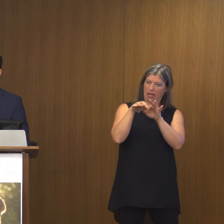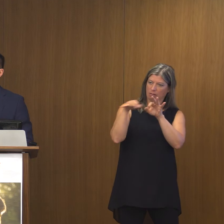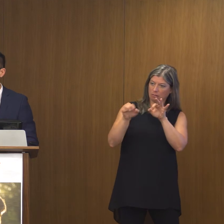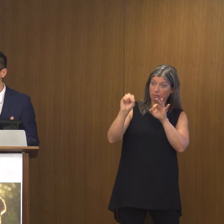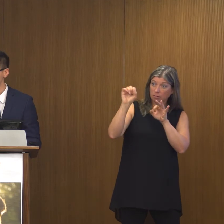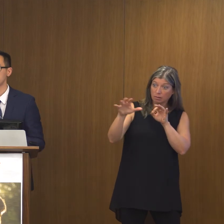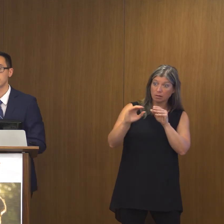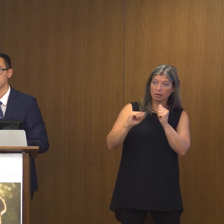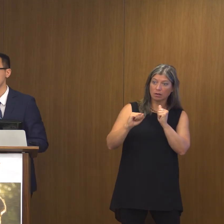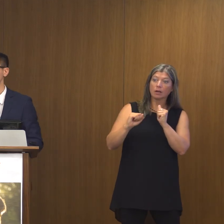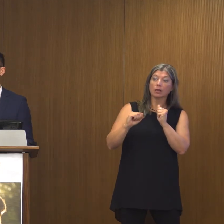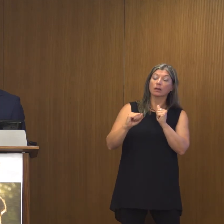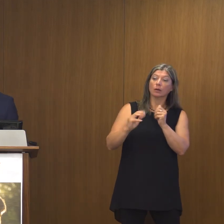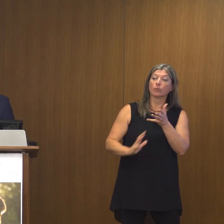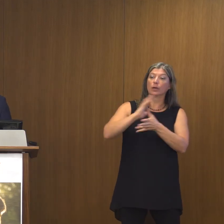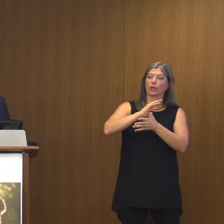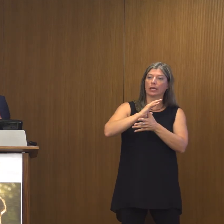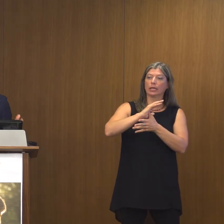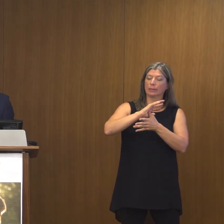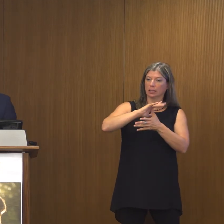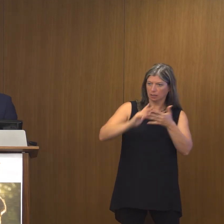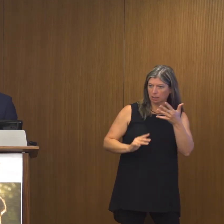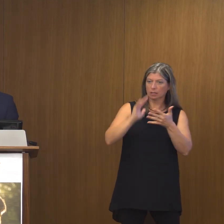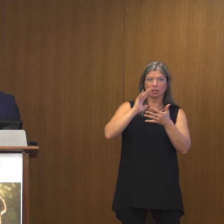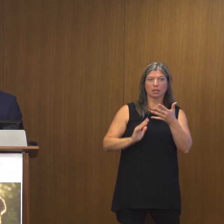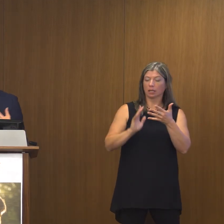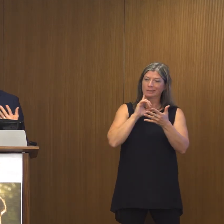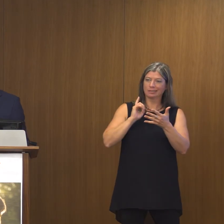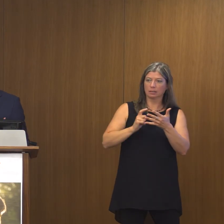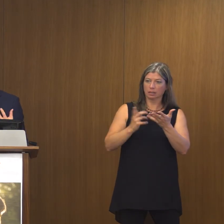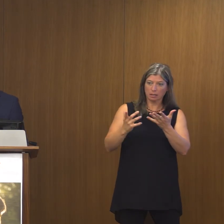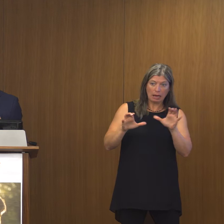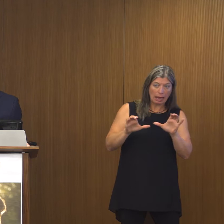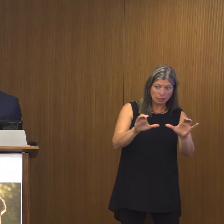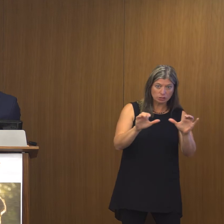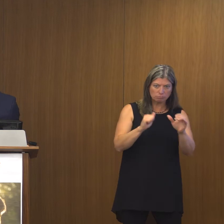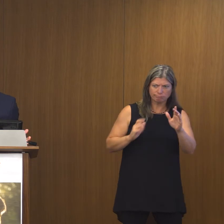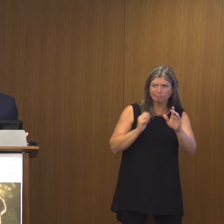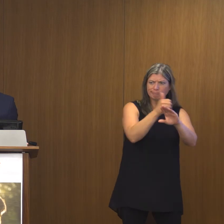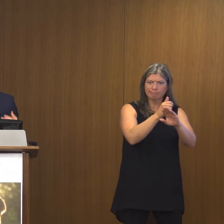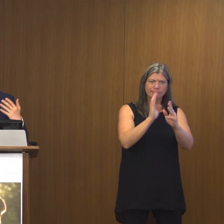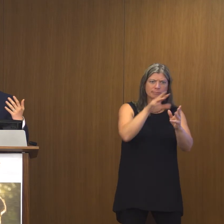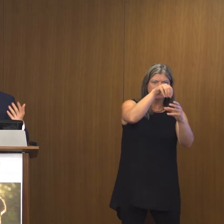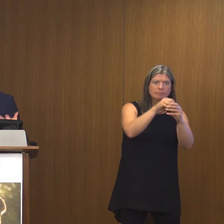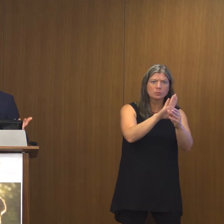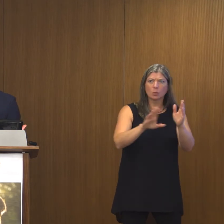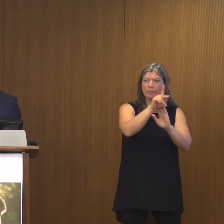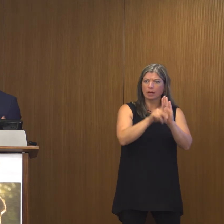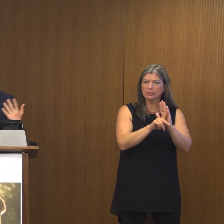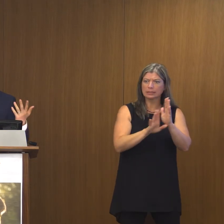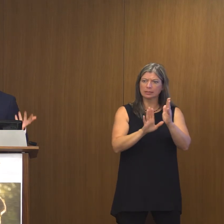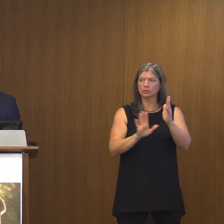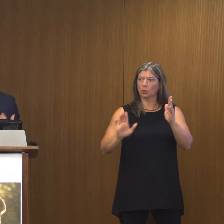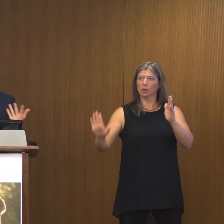gave them actionable solutions that they could rank from the literature. What are actionable policy solutions that are there? And you're going to rank